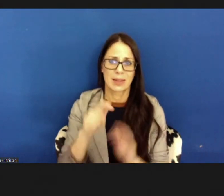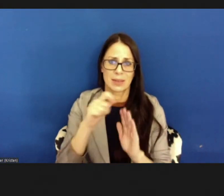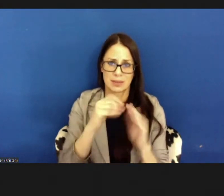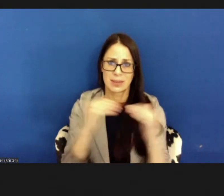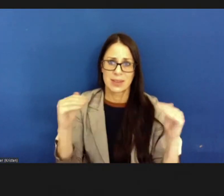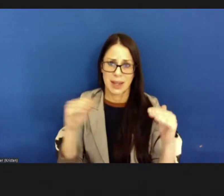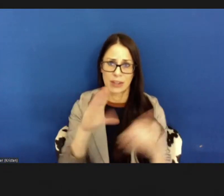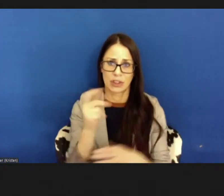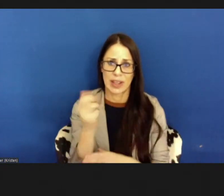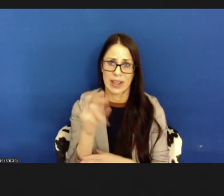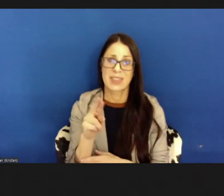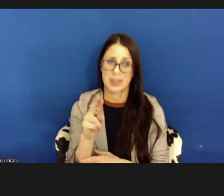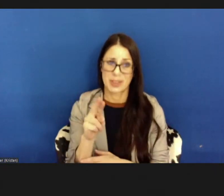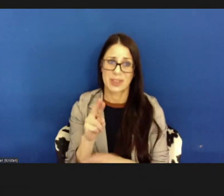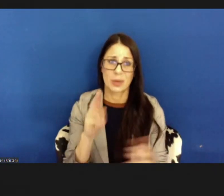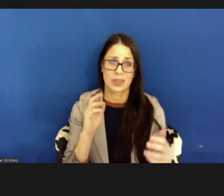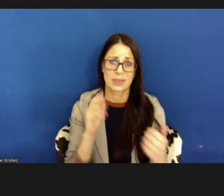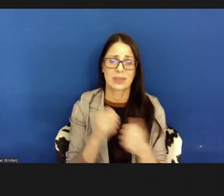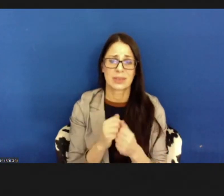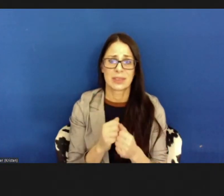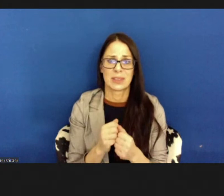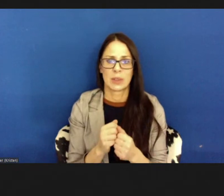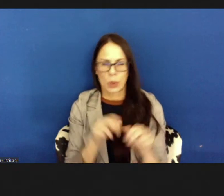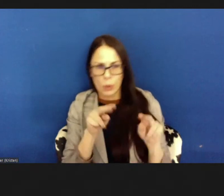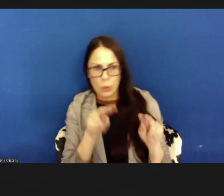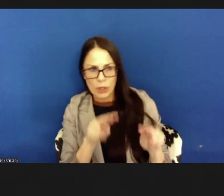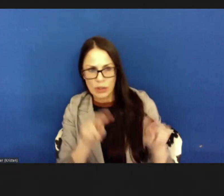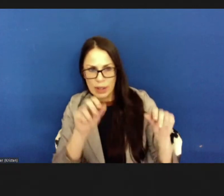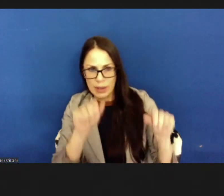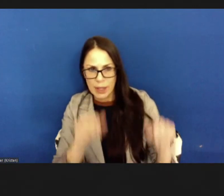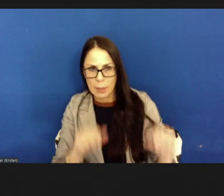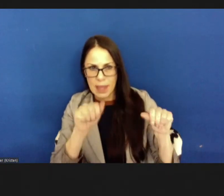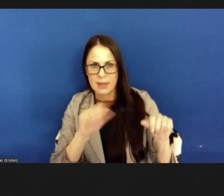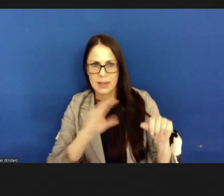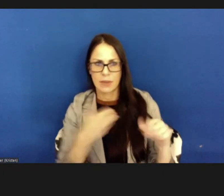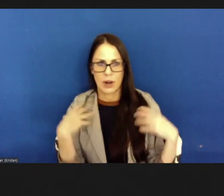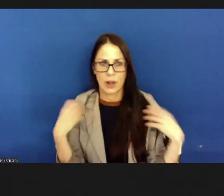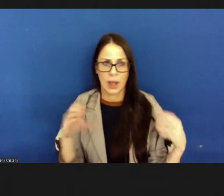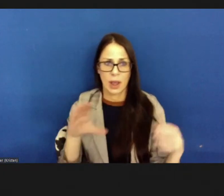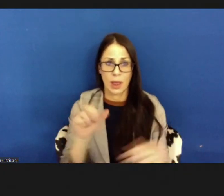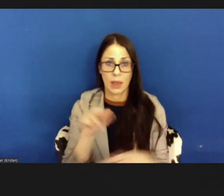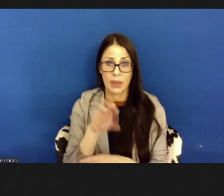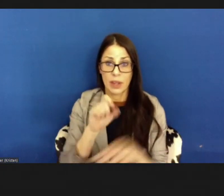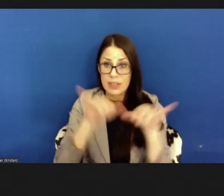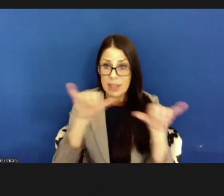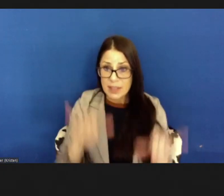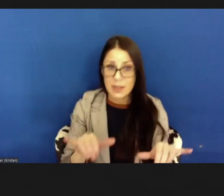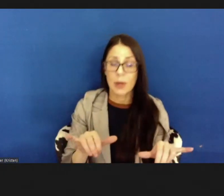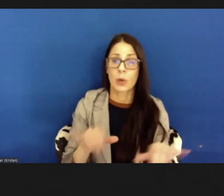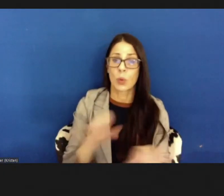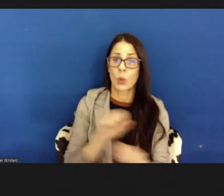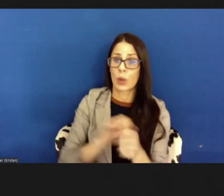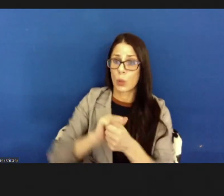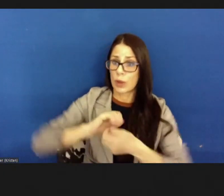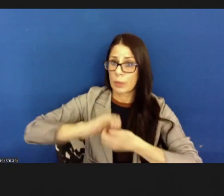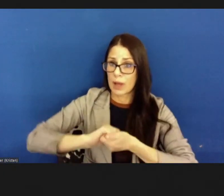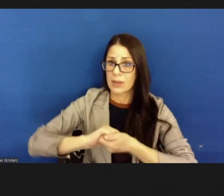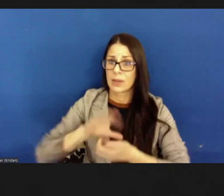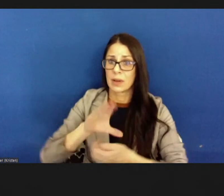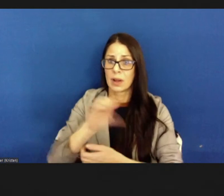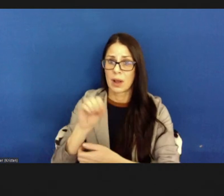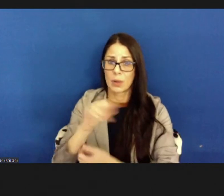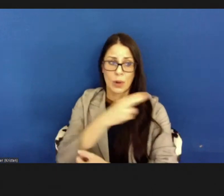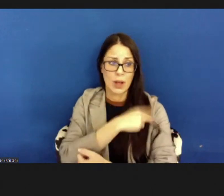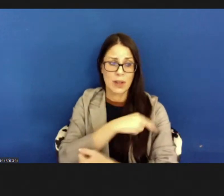carefully watching the capacity of our healthcare system. We're working with our partners at the Colorado Hospital Association and our combined hospital transfer